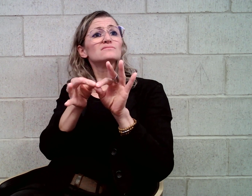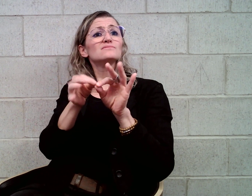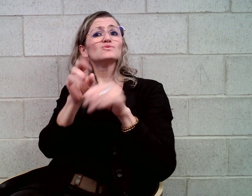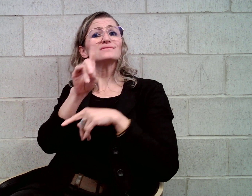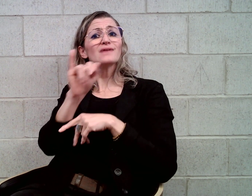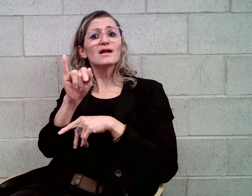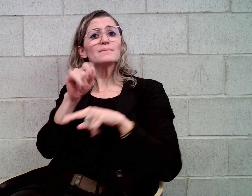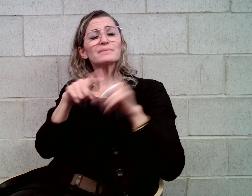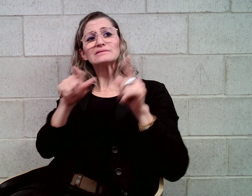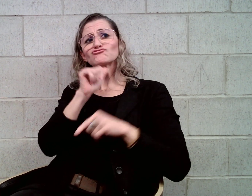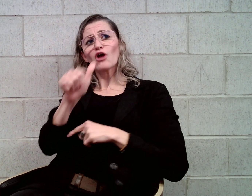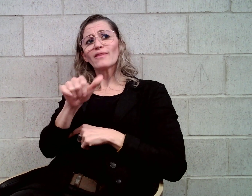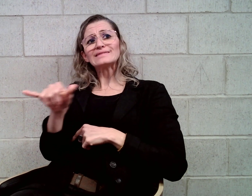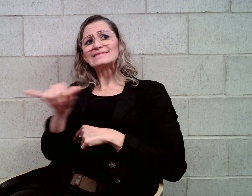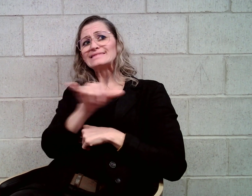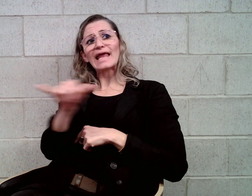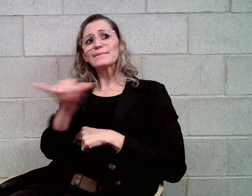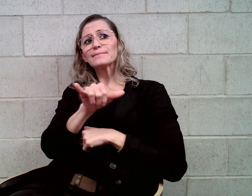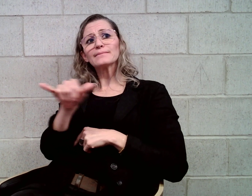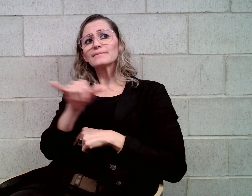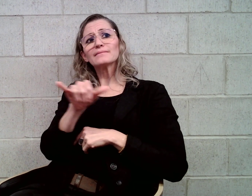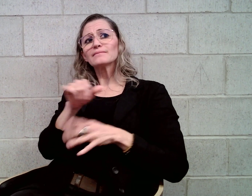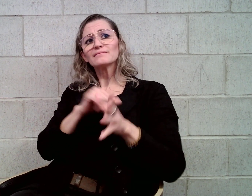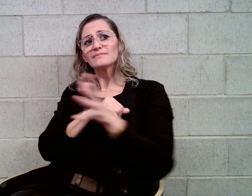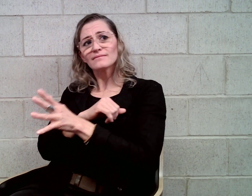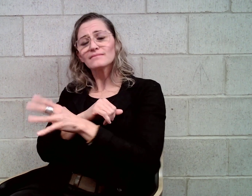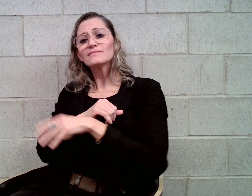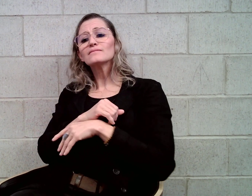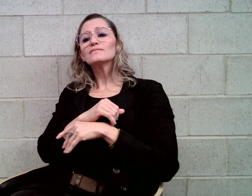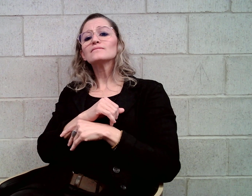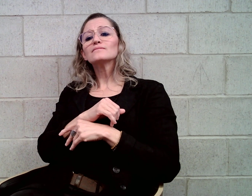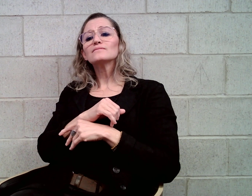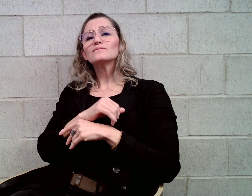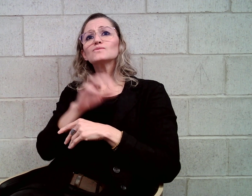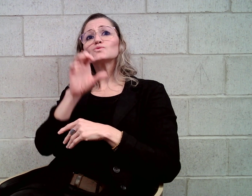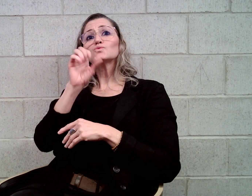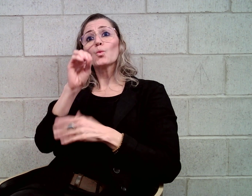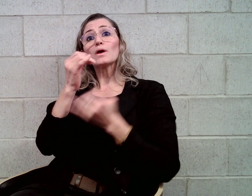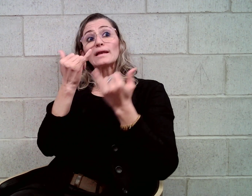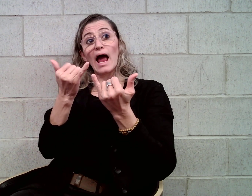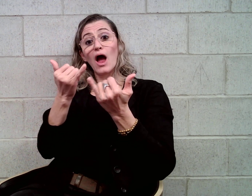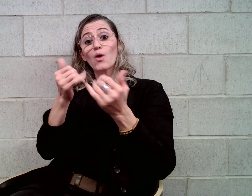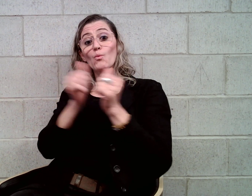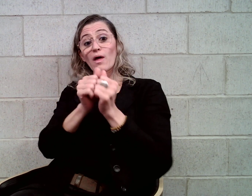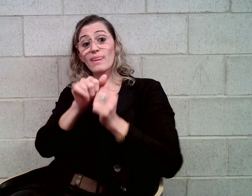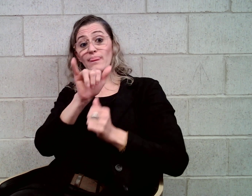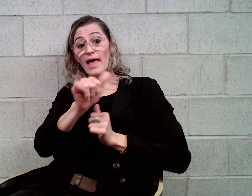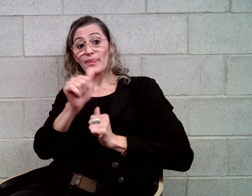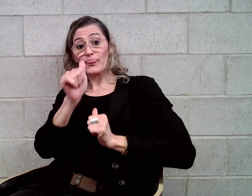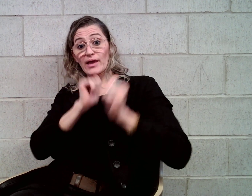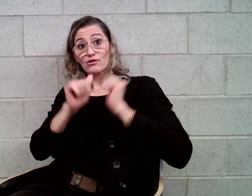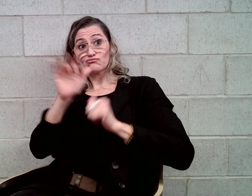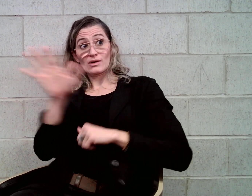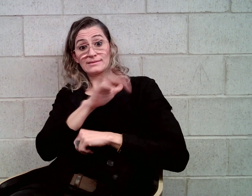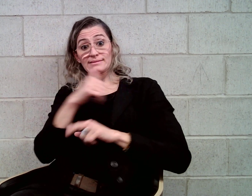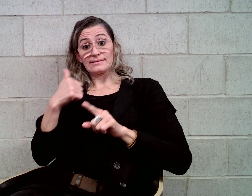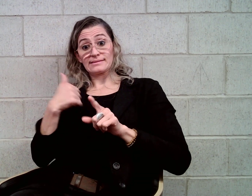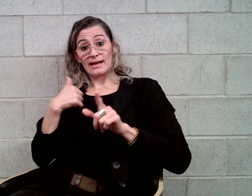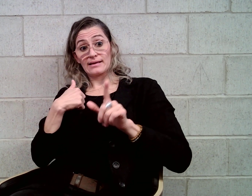interpreter on the stage, or a deaf interpreter on the stage, but that's not the same as experience that a hearing audience would have.